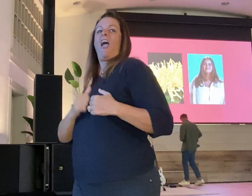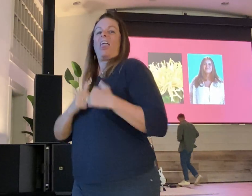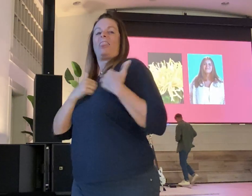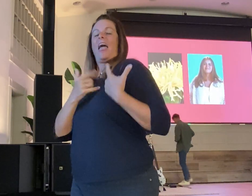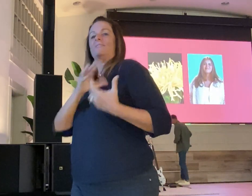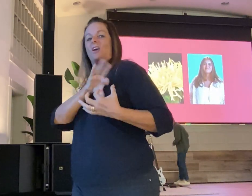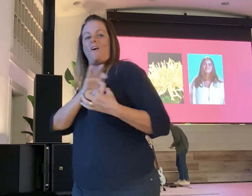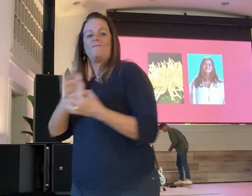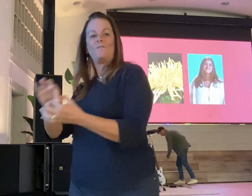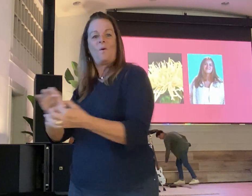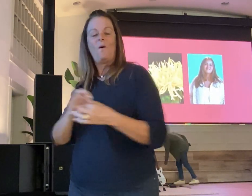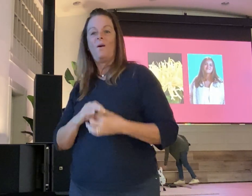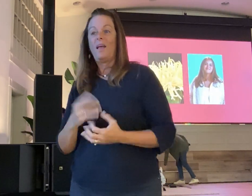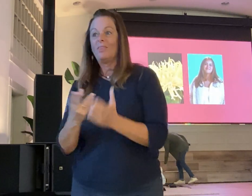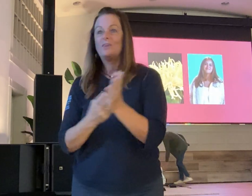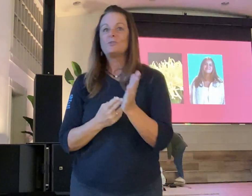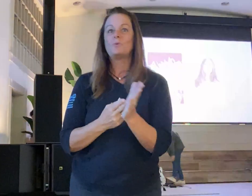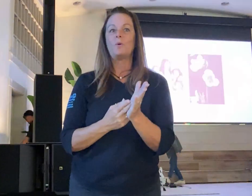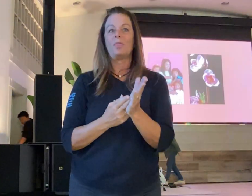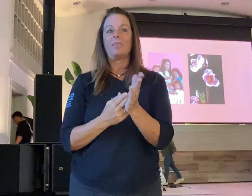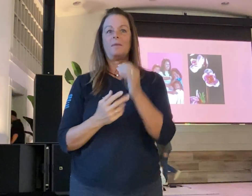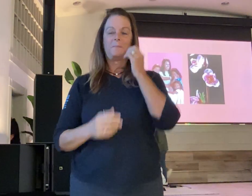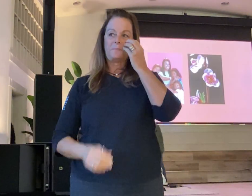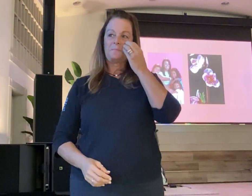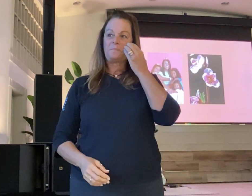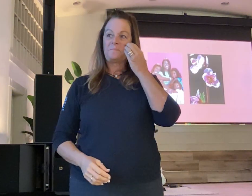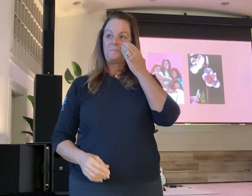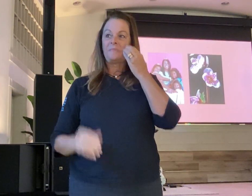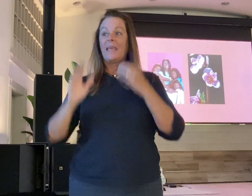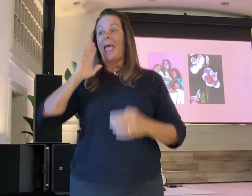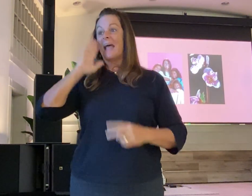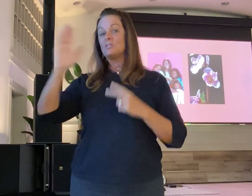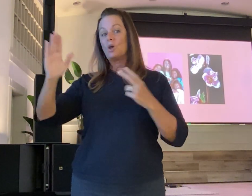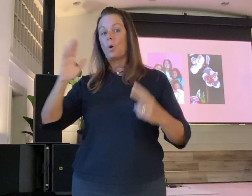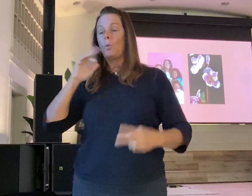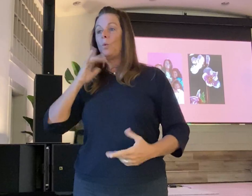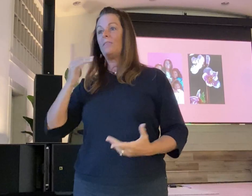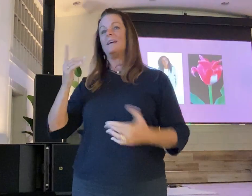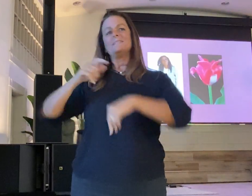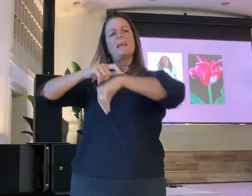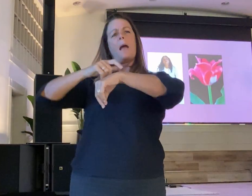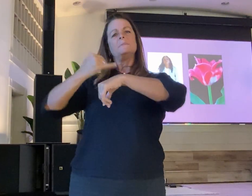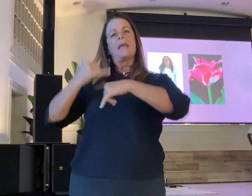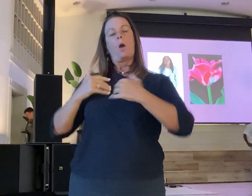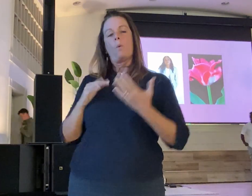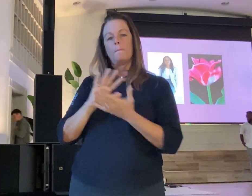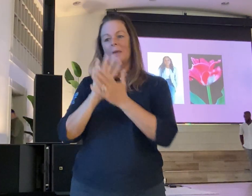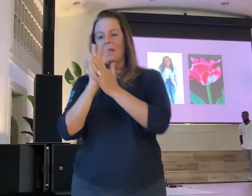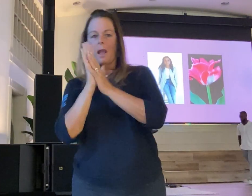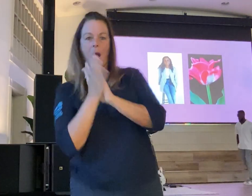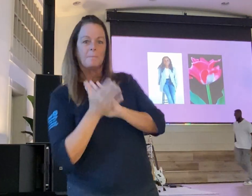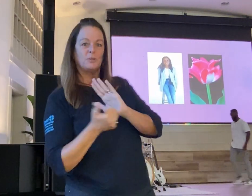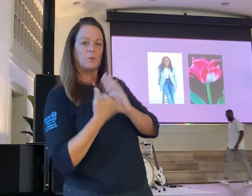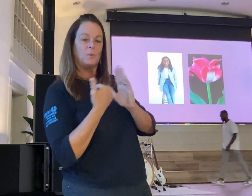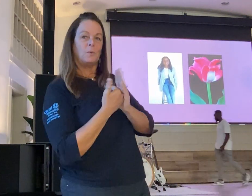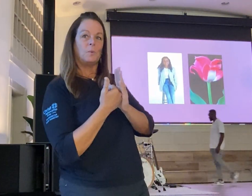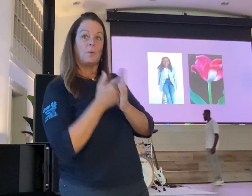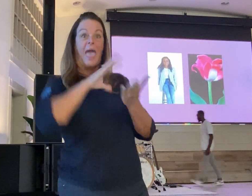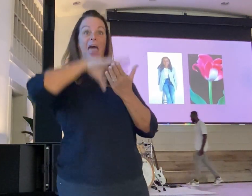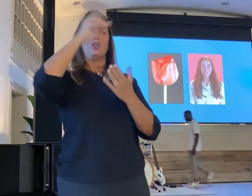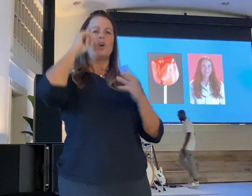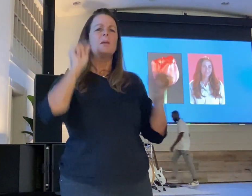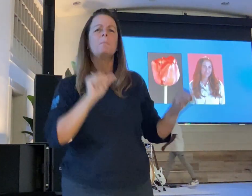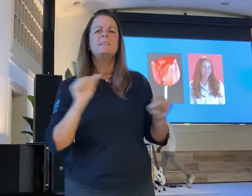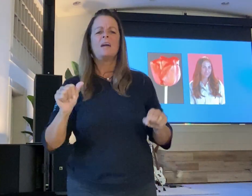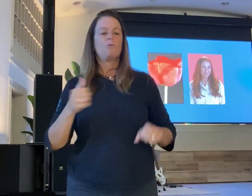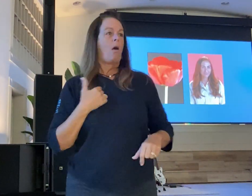living testimonies of this truth of the ages. In seasons of newness, of unearthing